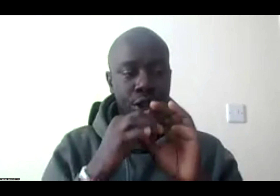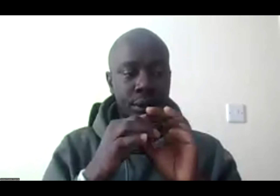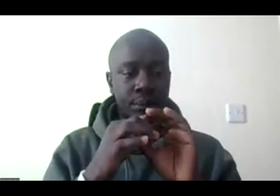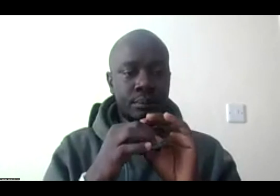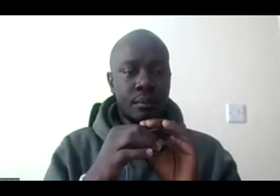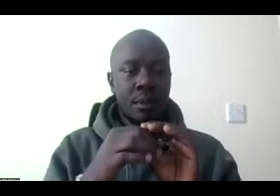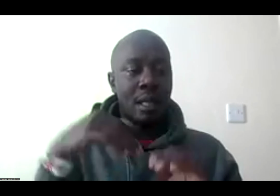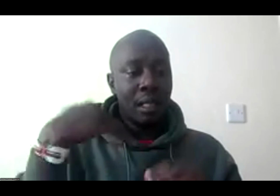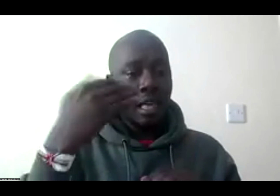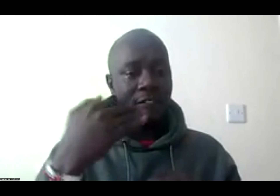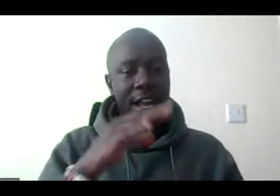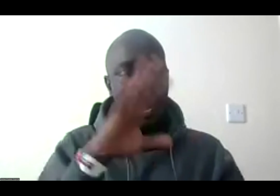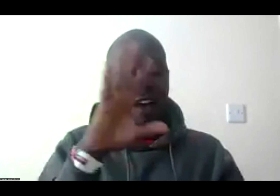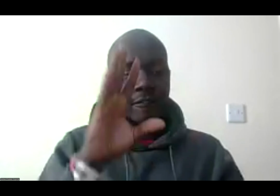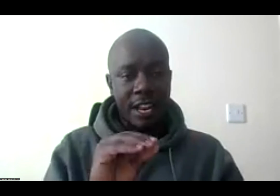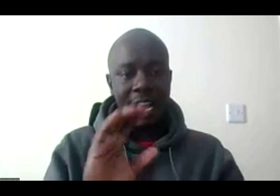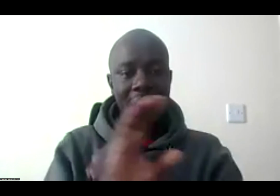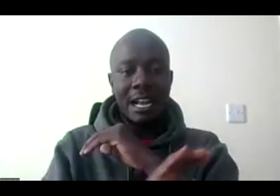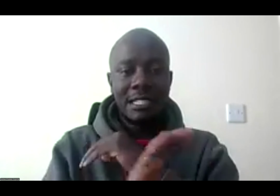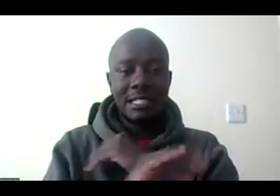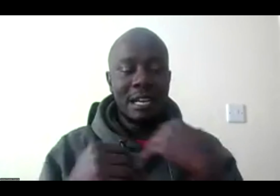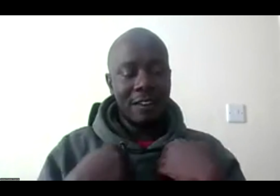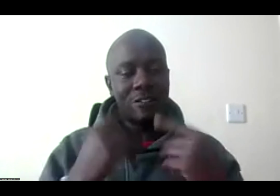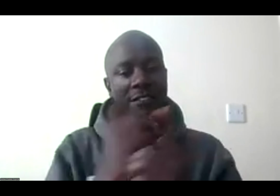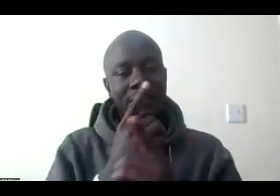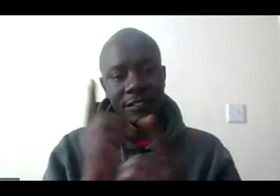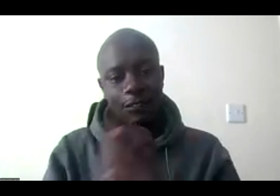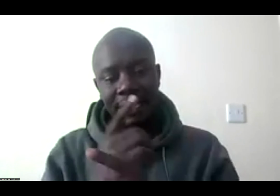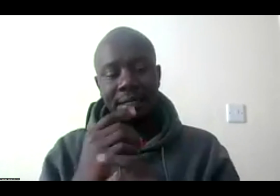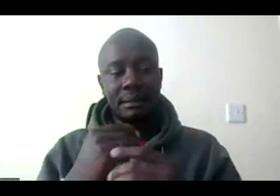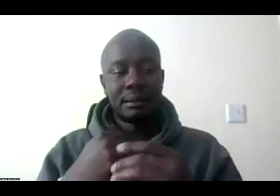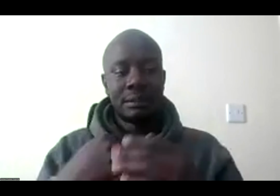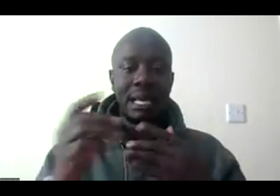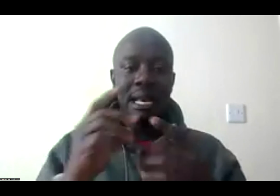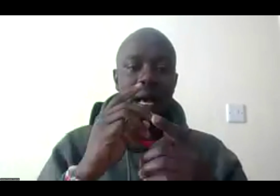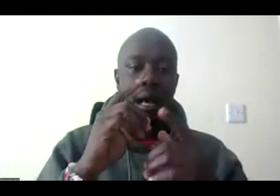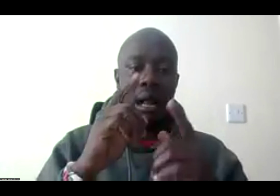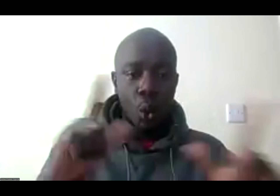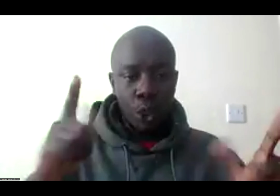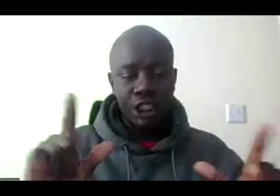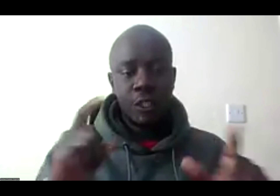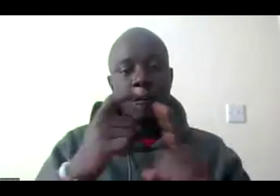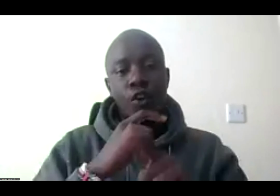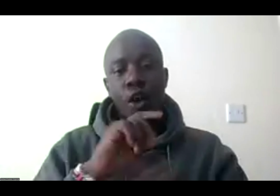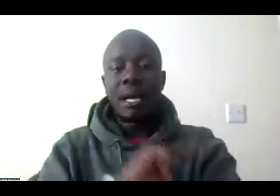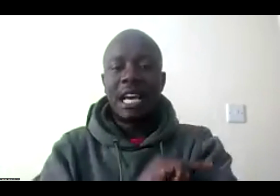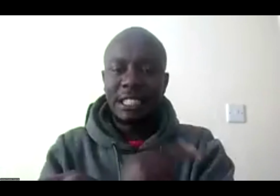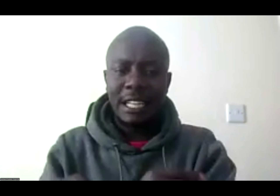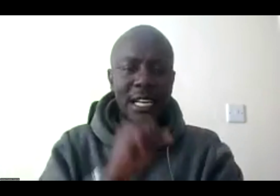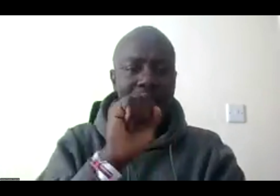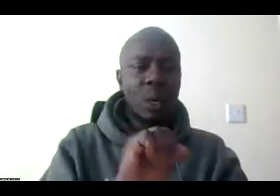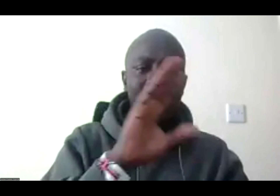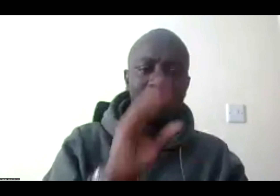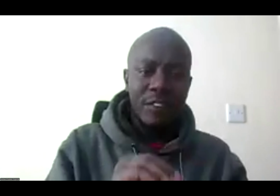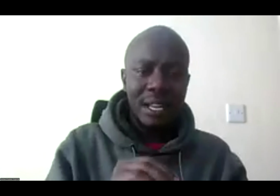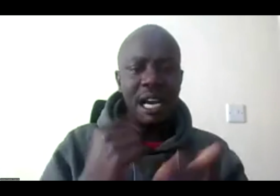So right now we are calling for collaboration. As we know that Africa, in each country, we have different sign language, from Nigerian